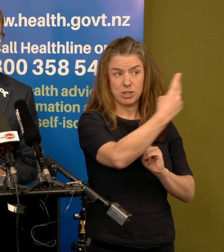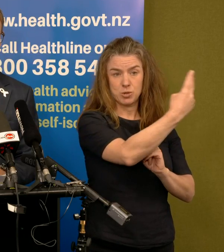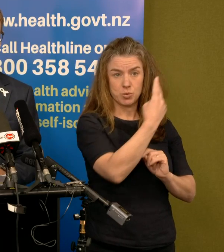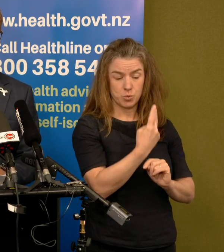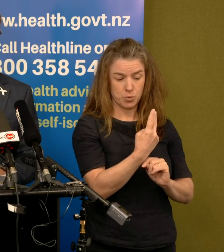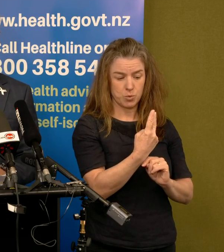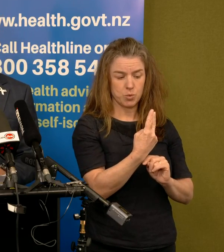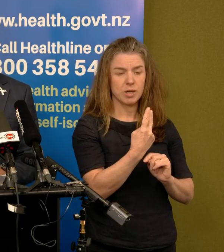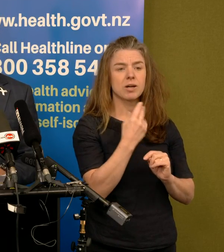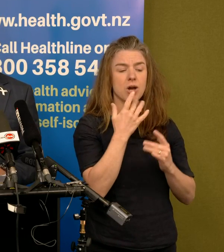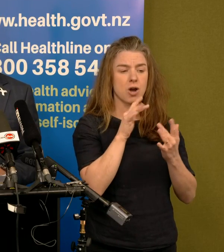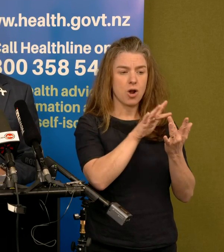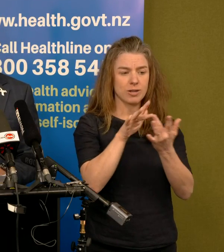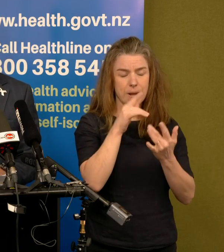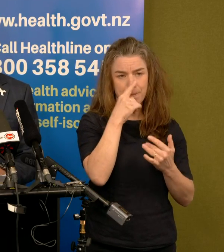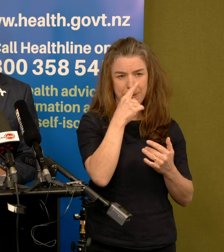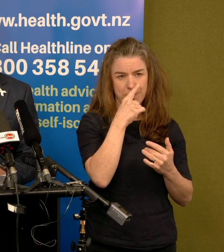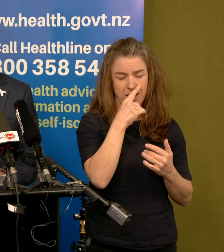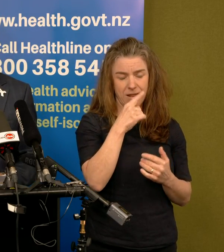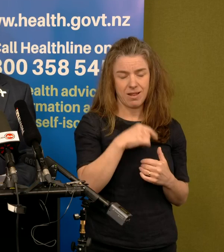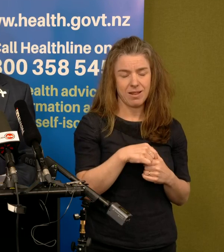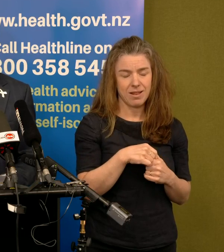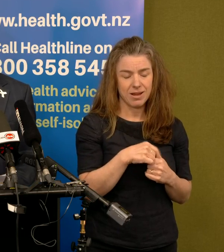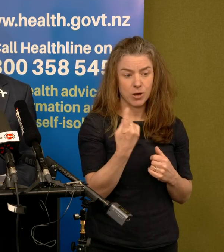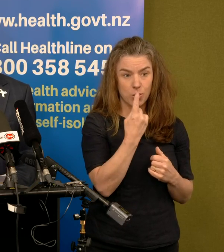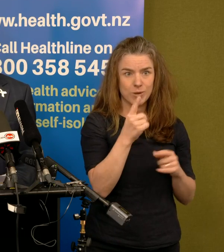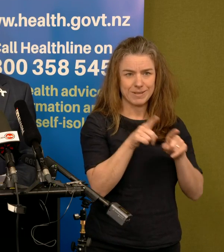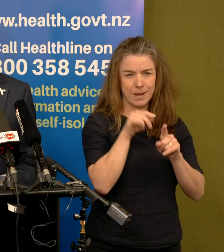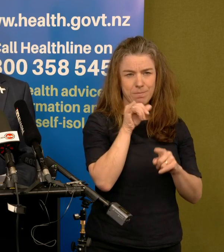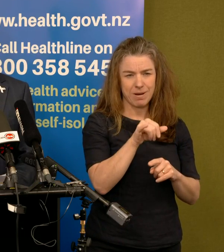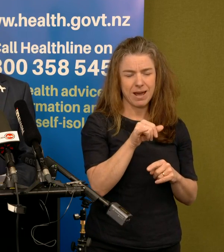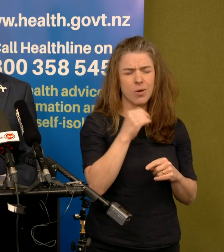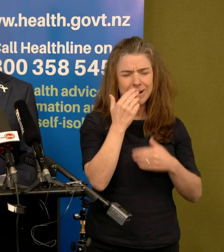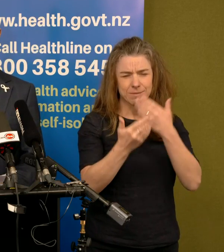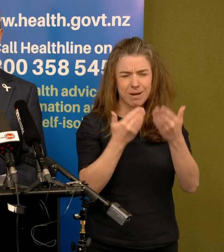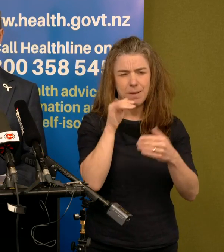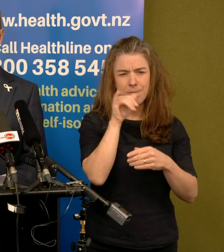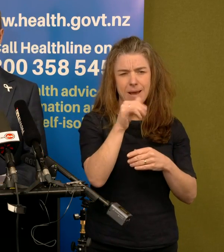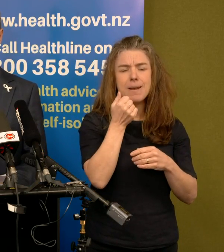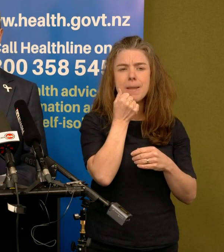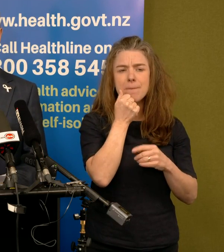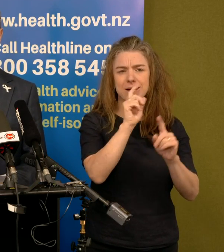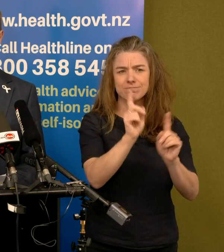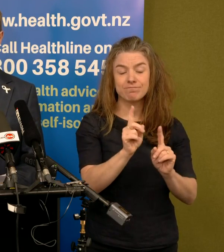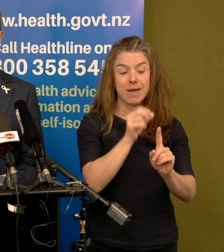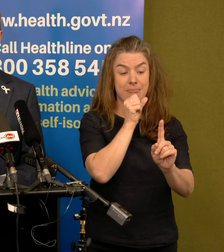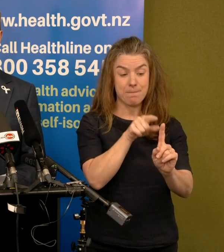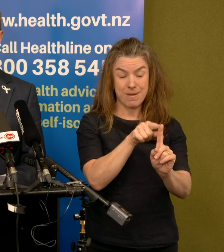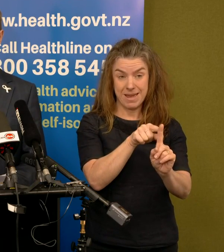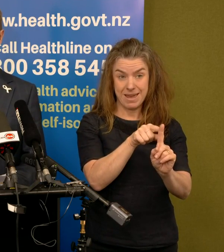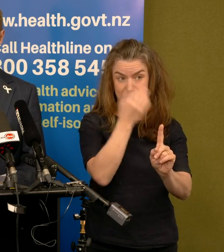Iran via Doha. And I'm going to give the flight details shortly. So just recalling, the man who is the